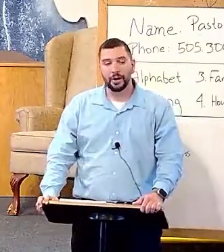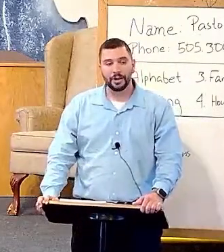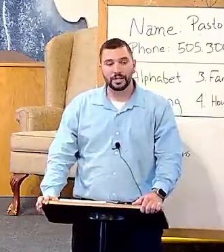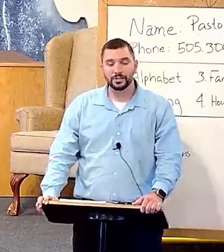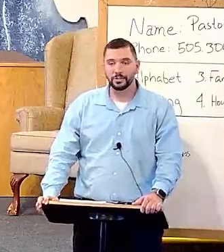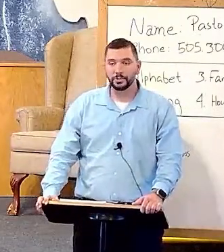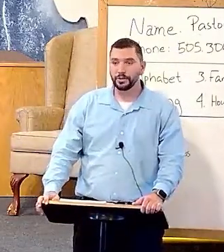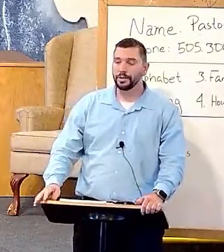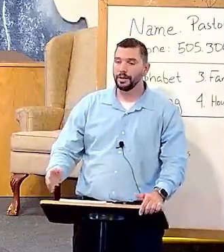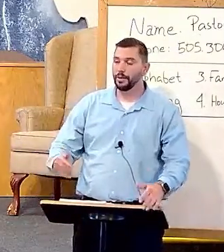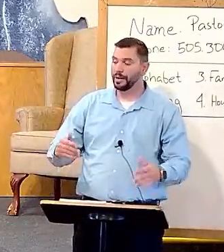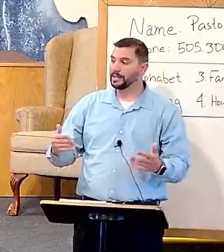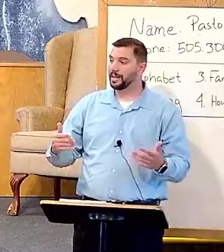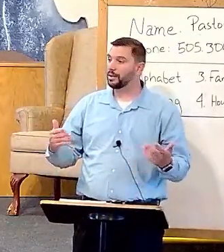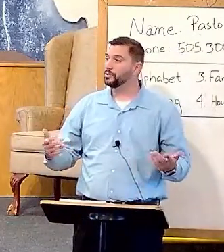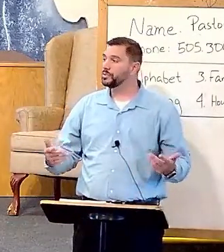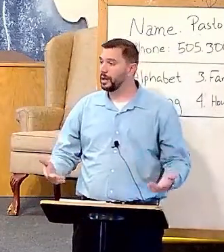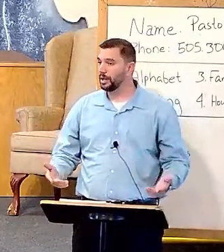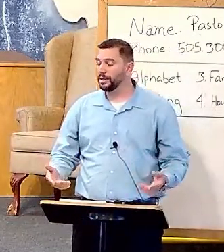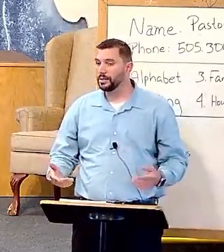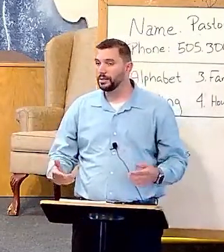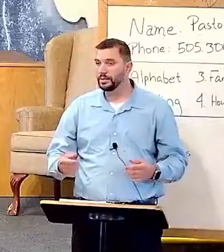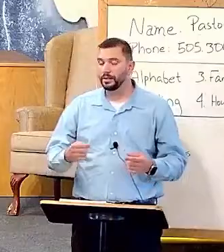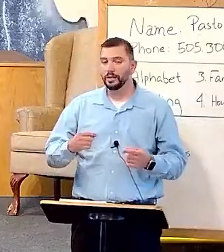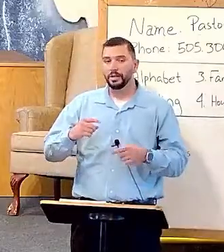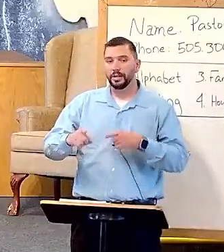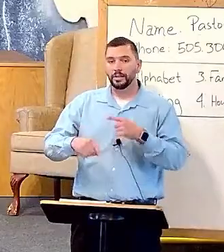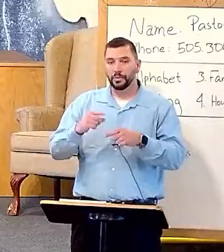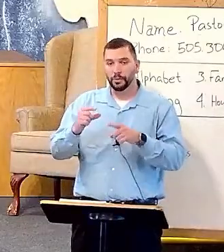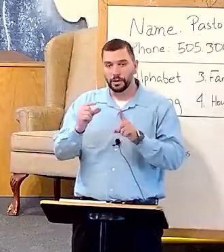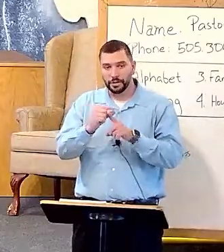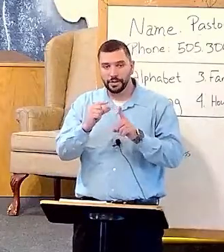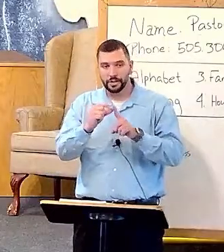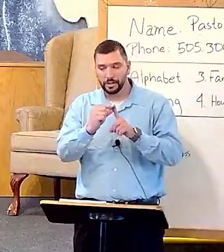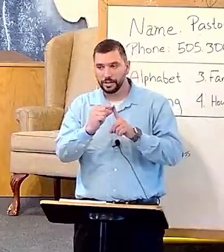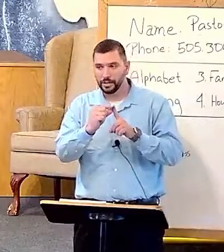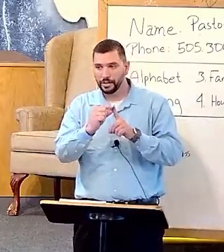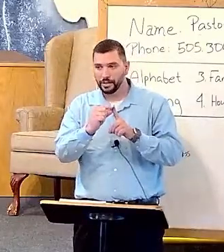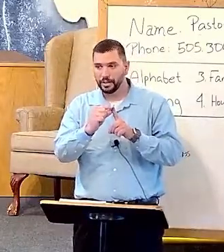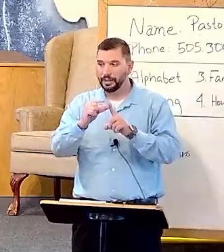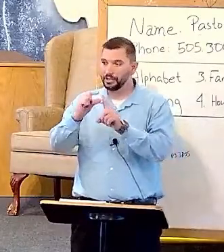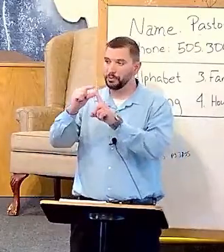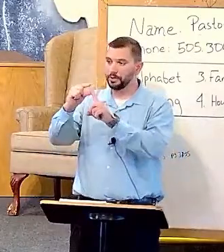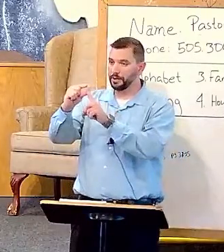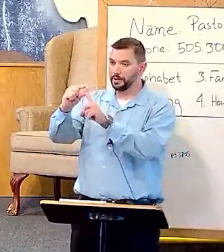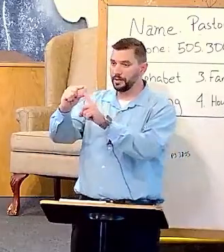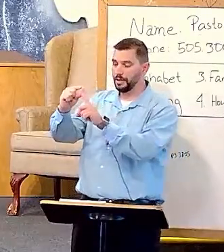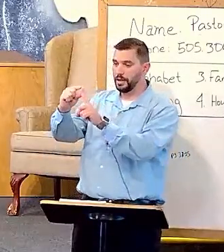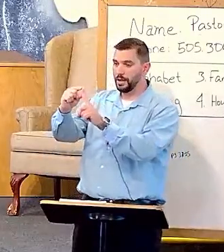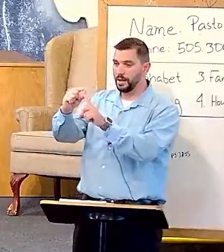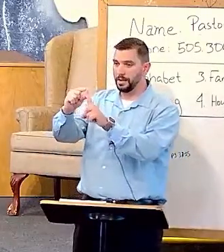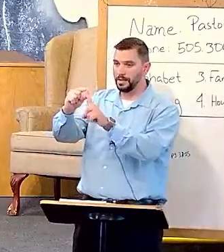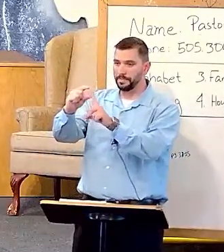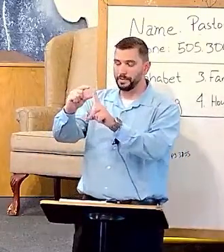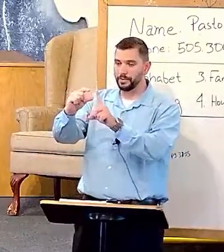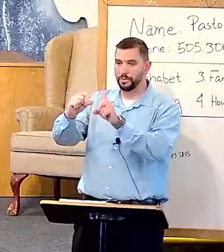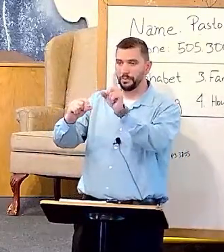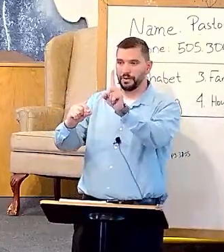ask, how do you sign the word? And that's word. So one finger